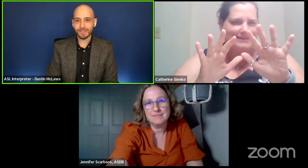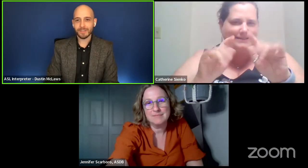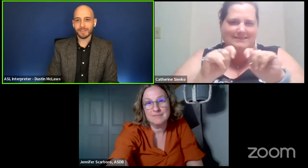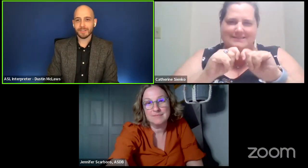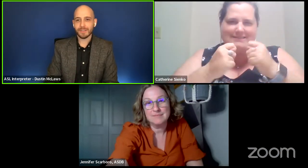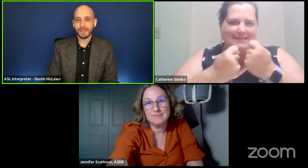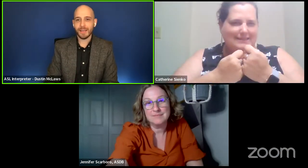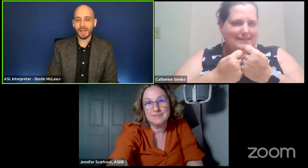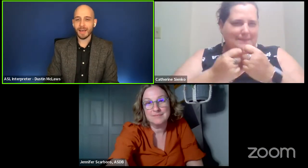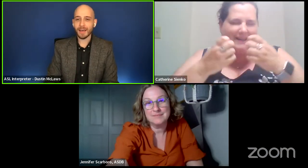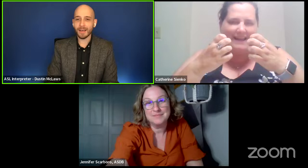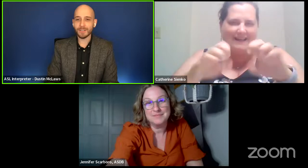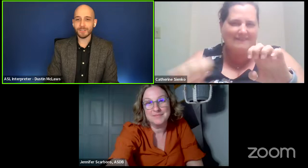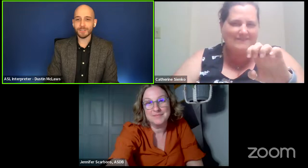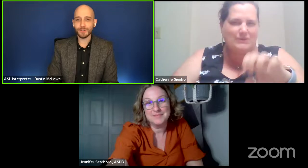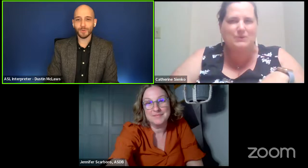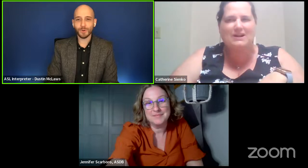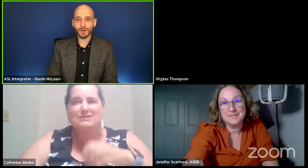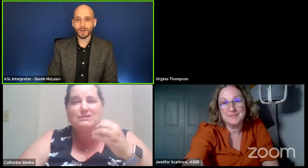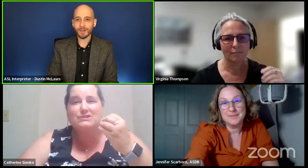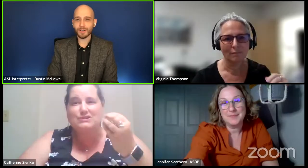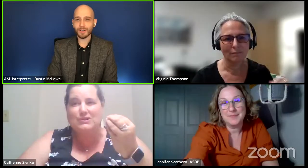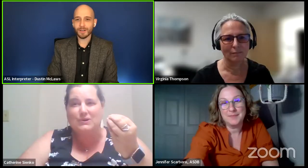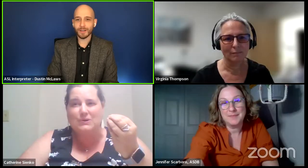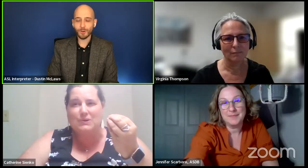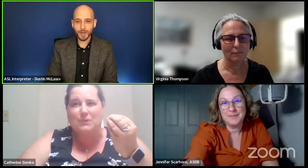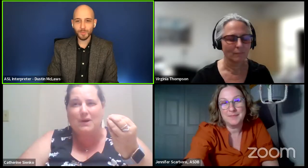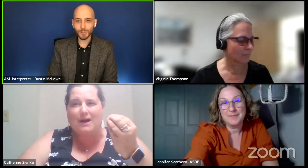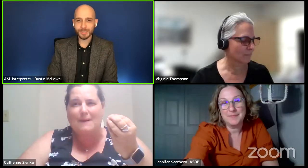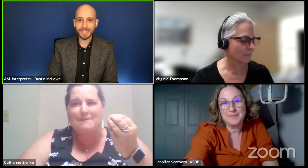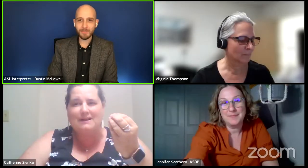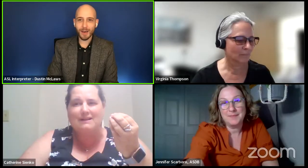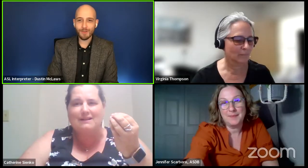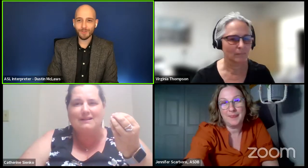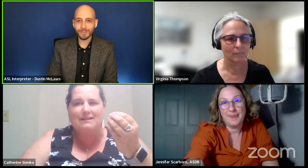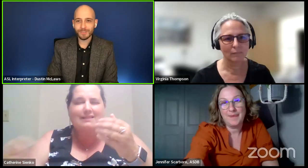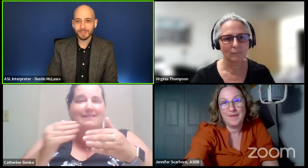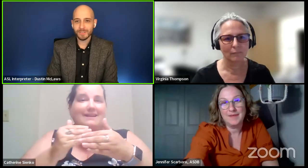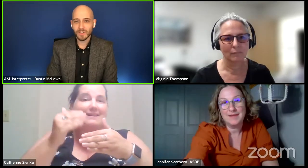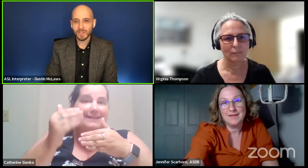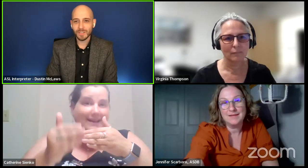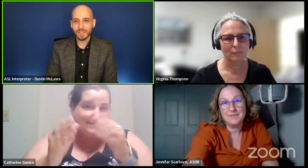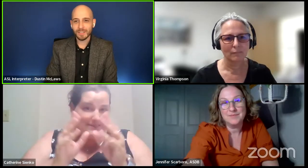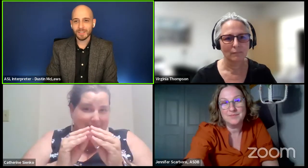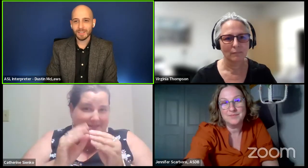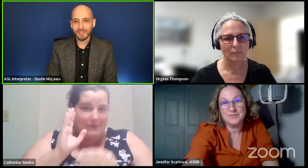guidance, and your incredible team effort.